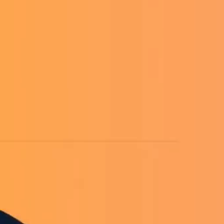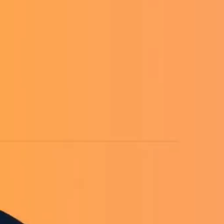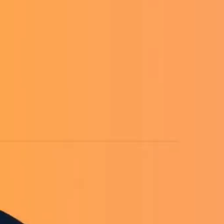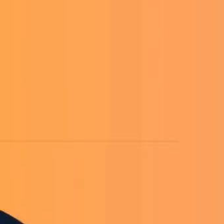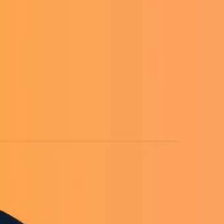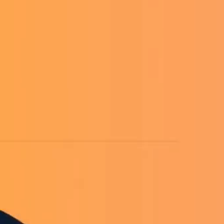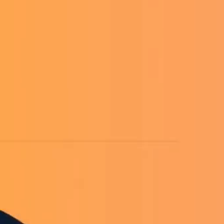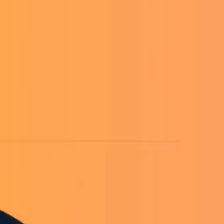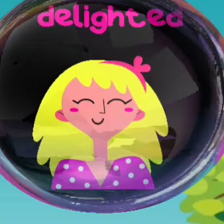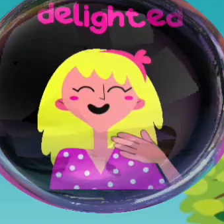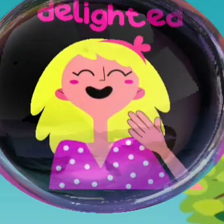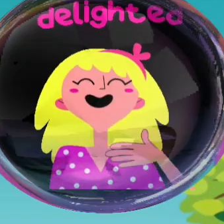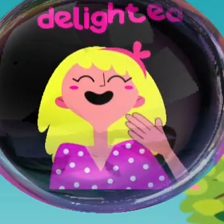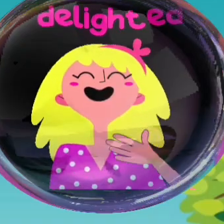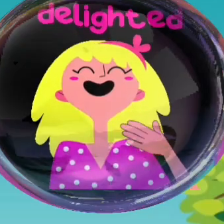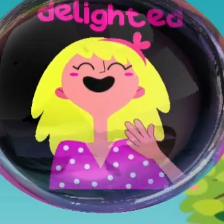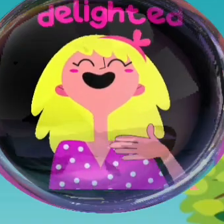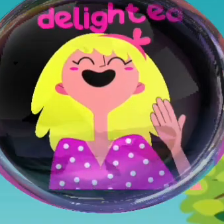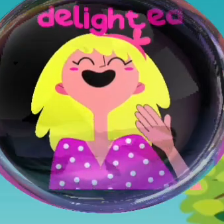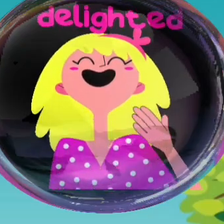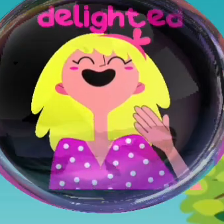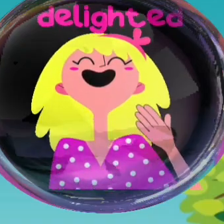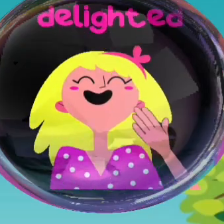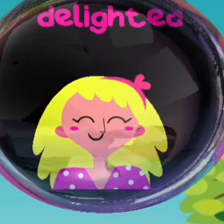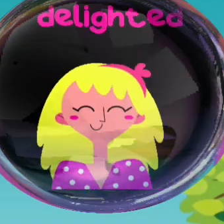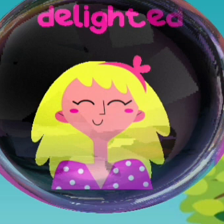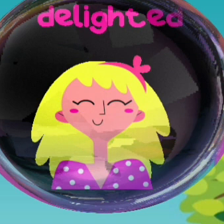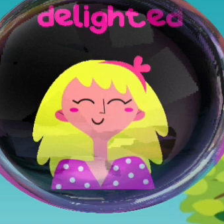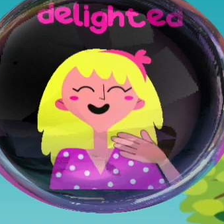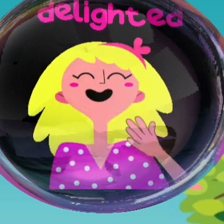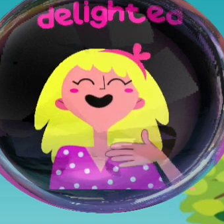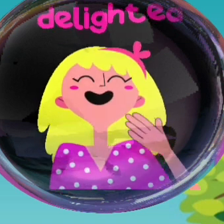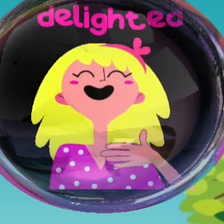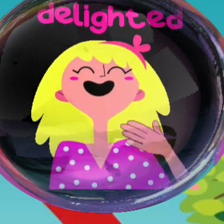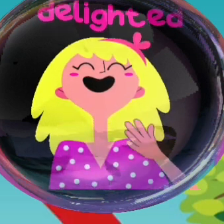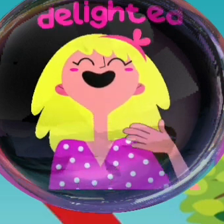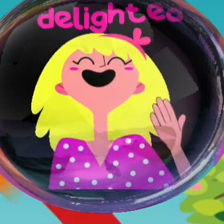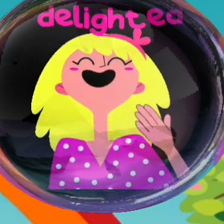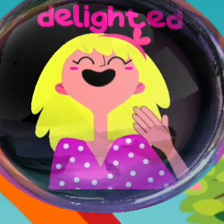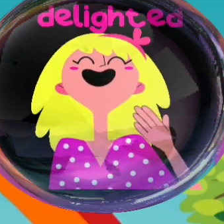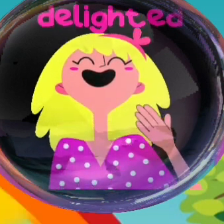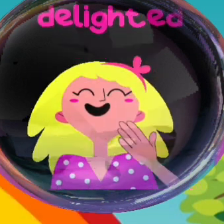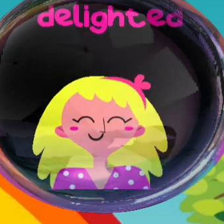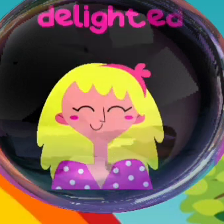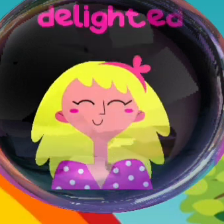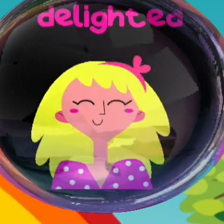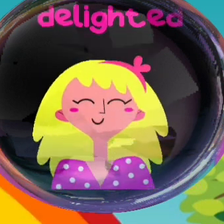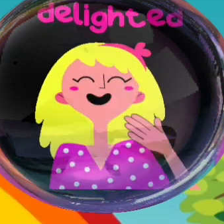Happy. That's how you feel when you're in a good mood. Happy.